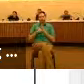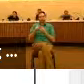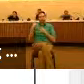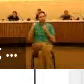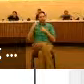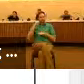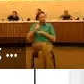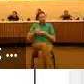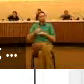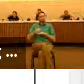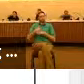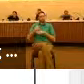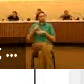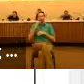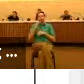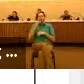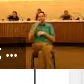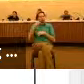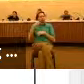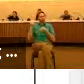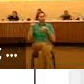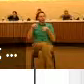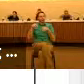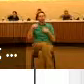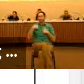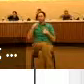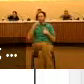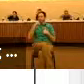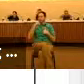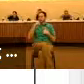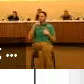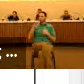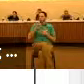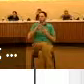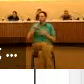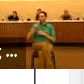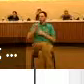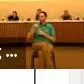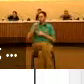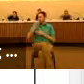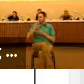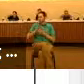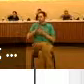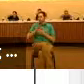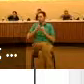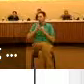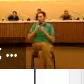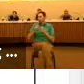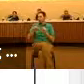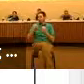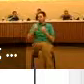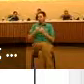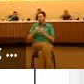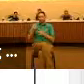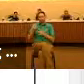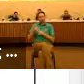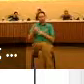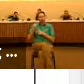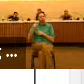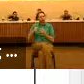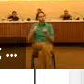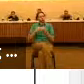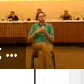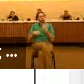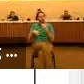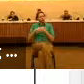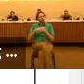in. I'd also had previously reached out back in May to the school district who would be in support of a light